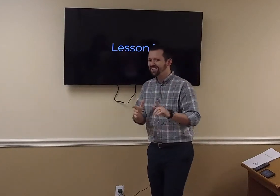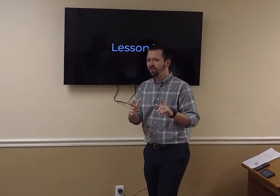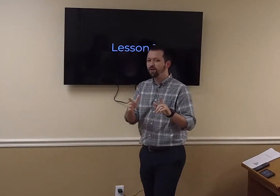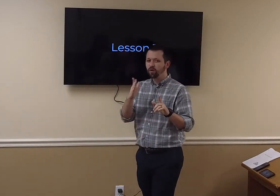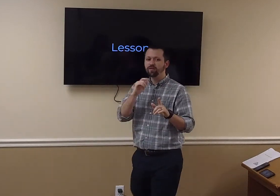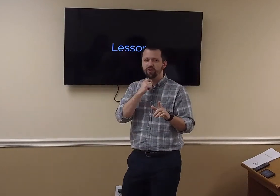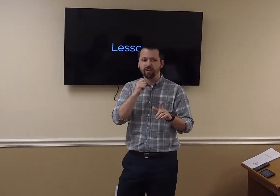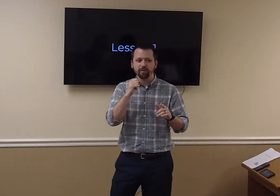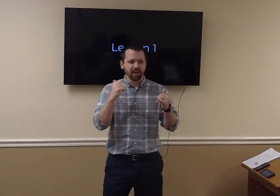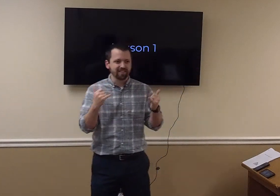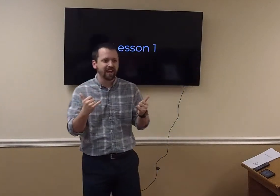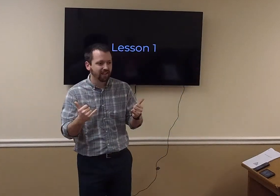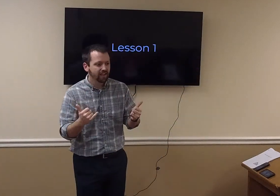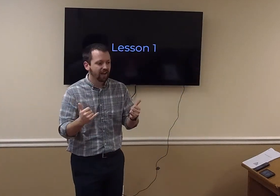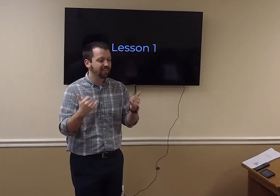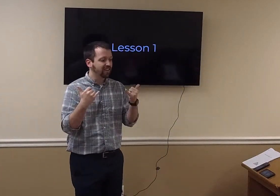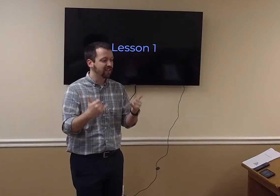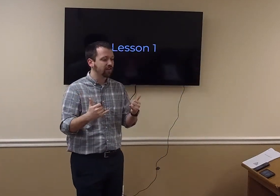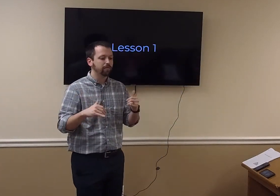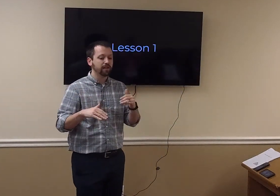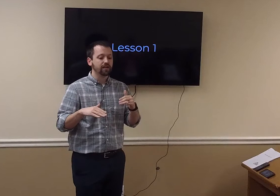so it will be voice off, but not today. Today is going to be